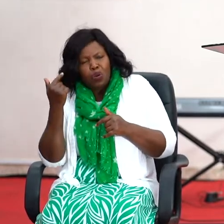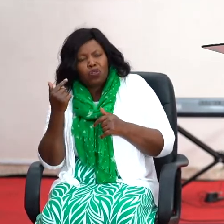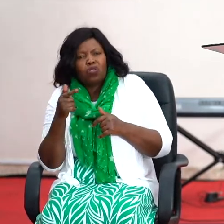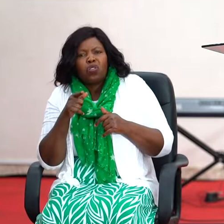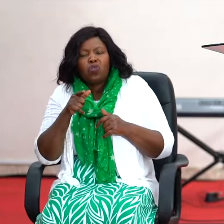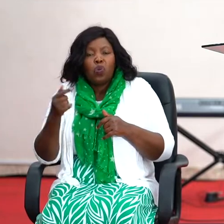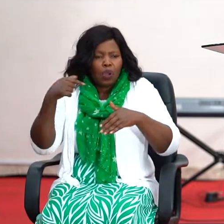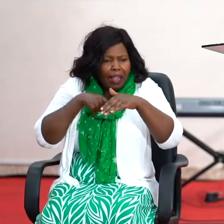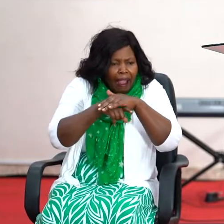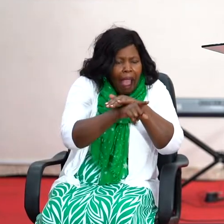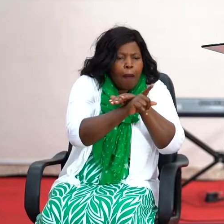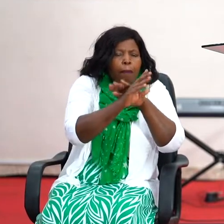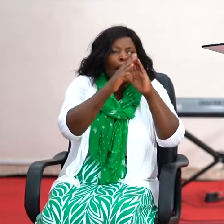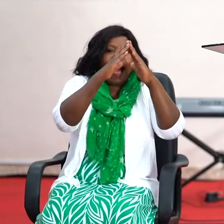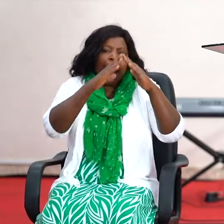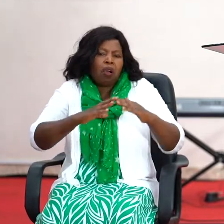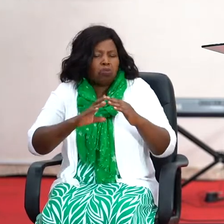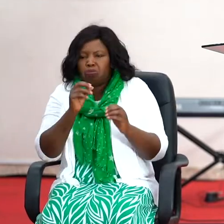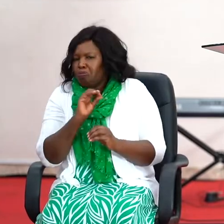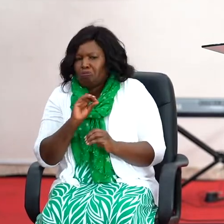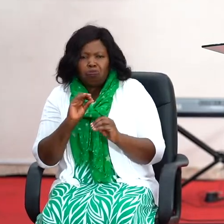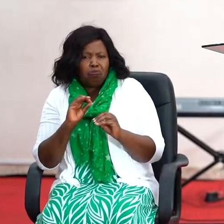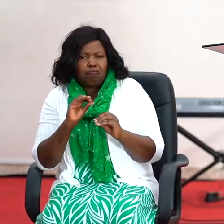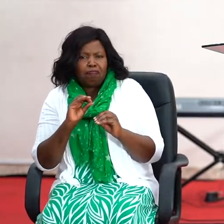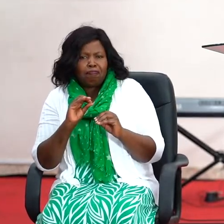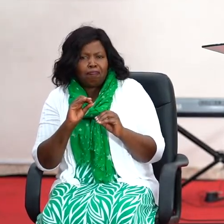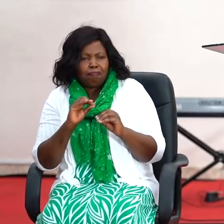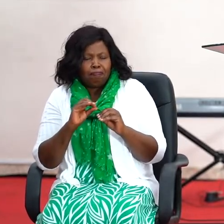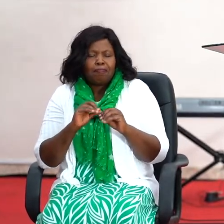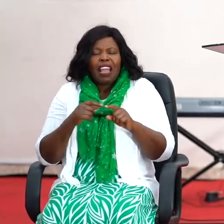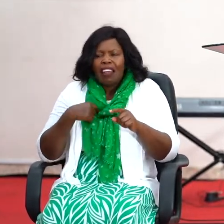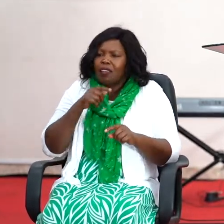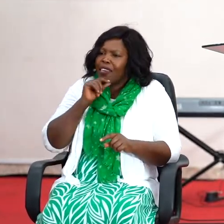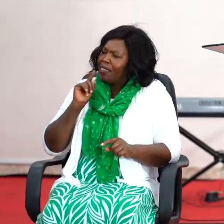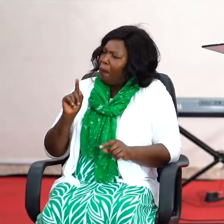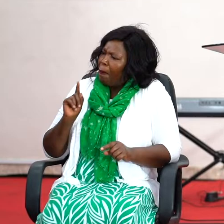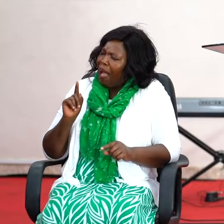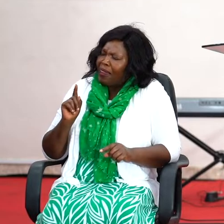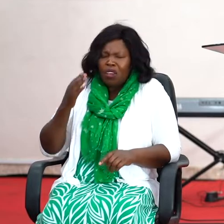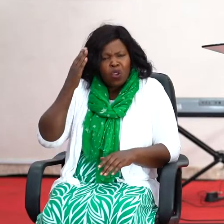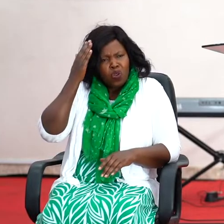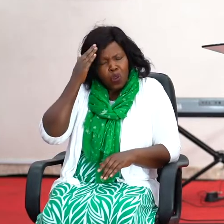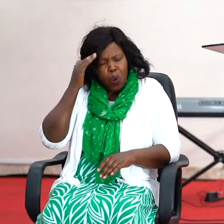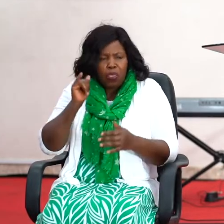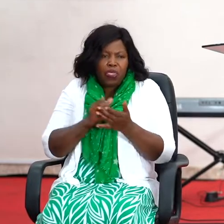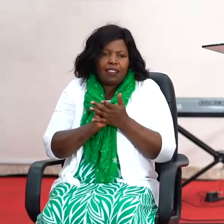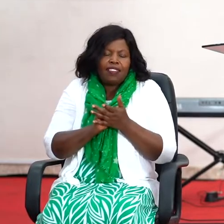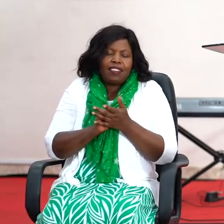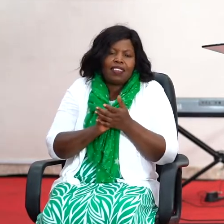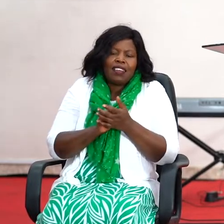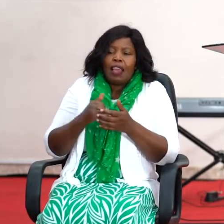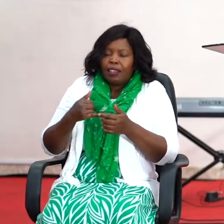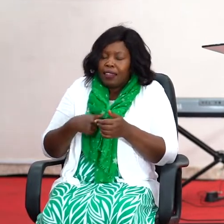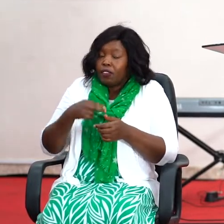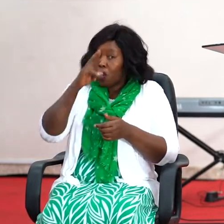to have you come under my roof." And you know, this guy, he knew that he was a